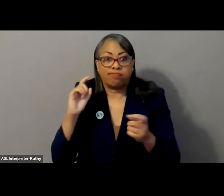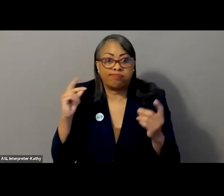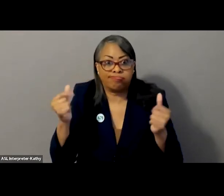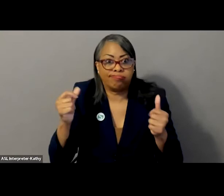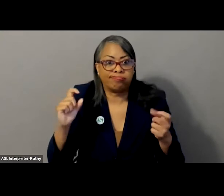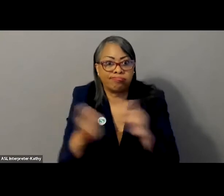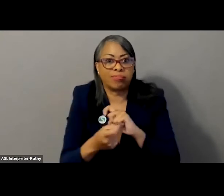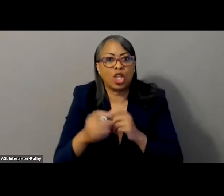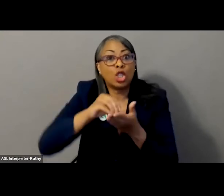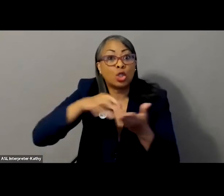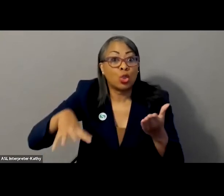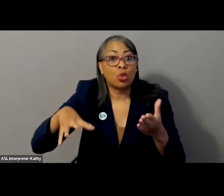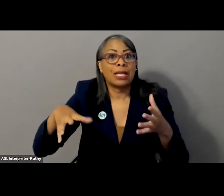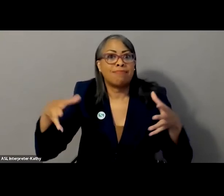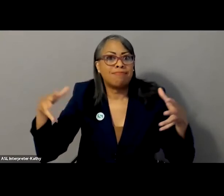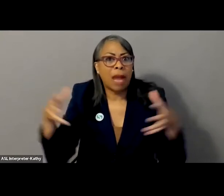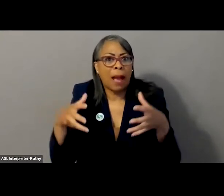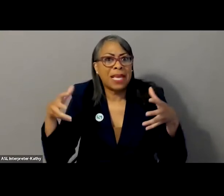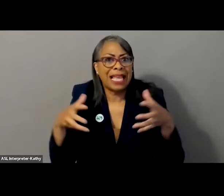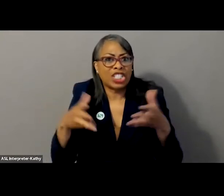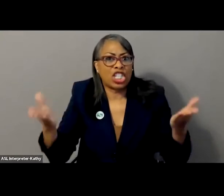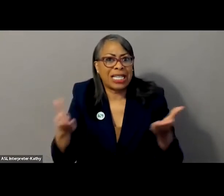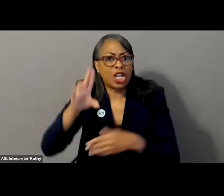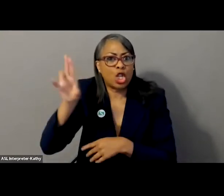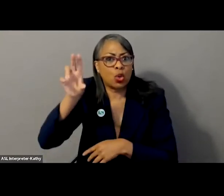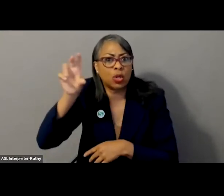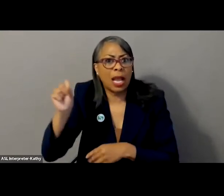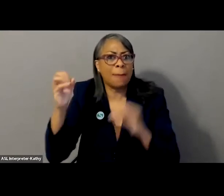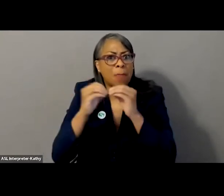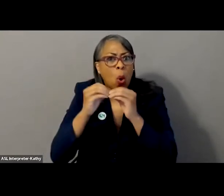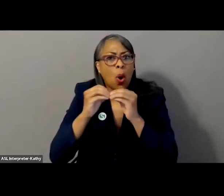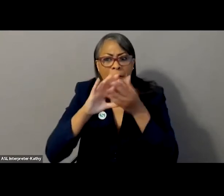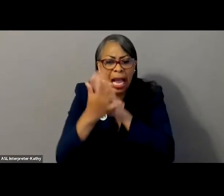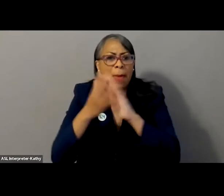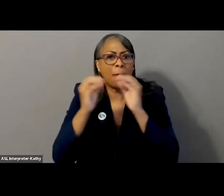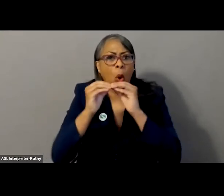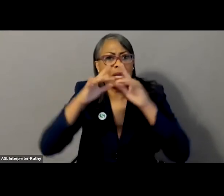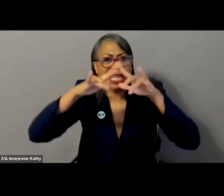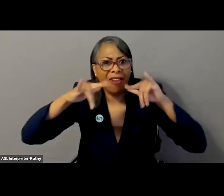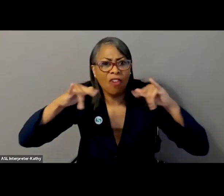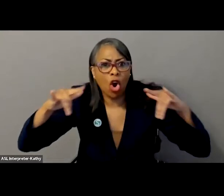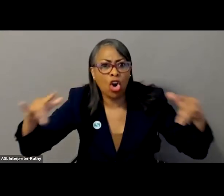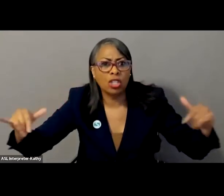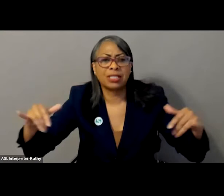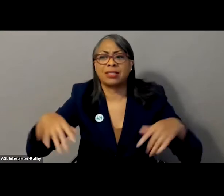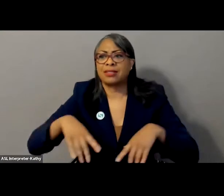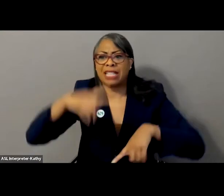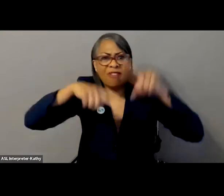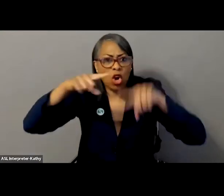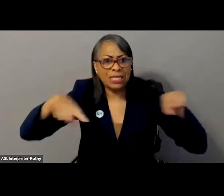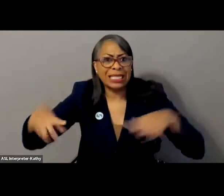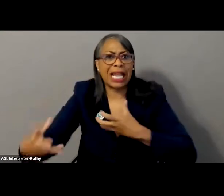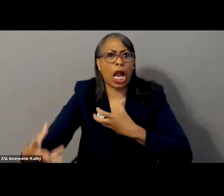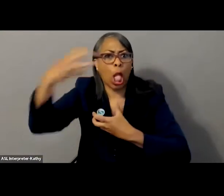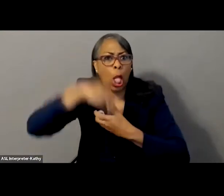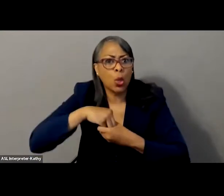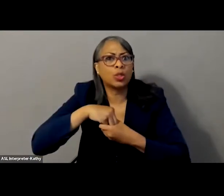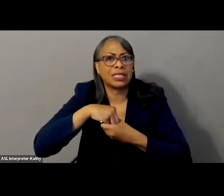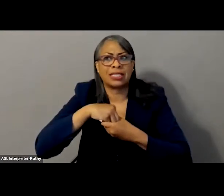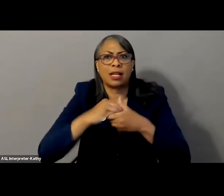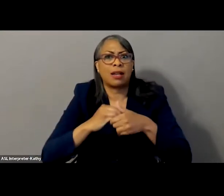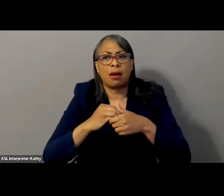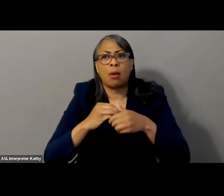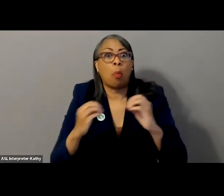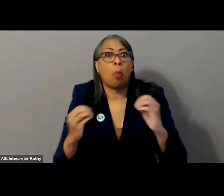the student populations in the US are getting more diverse, and diversity and inclusion is getting more important.